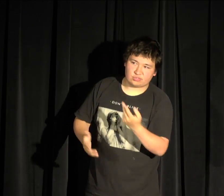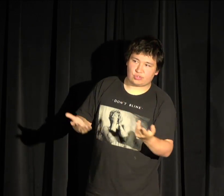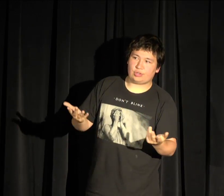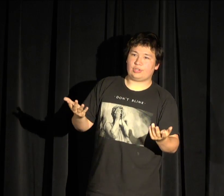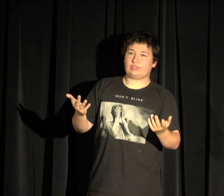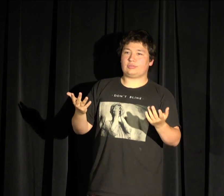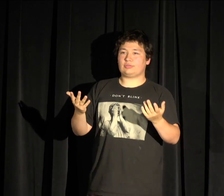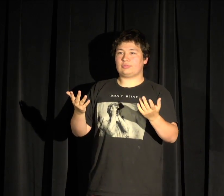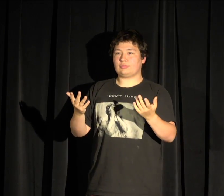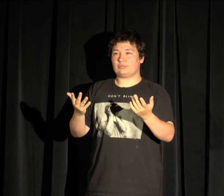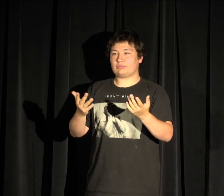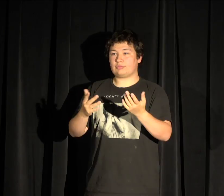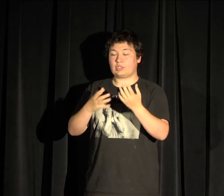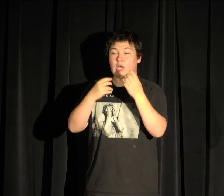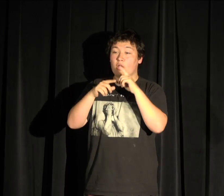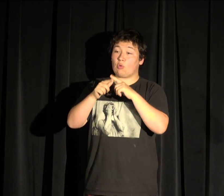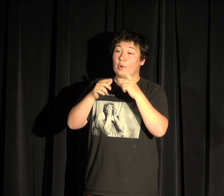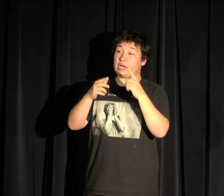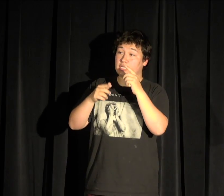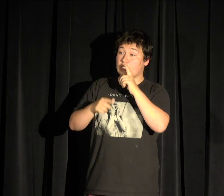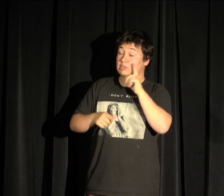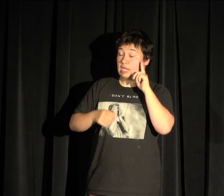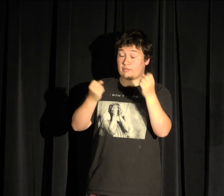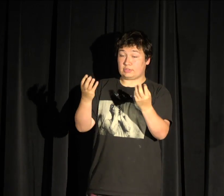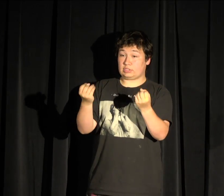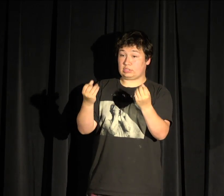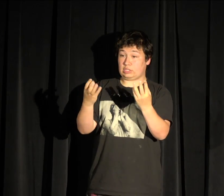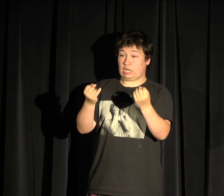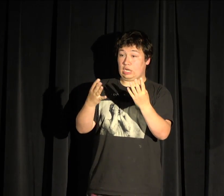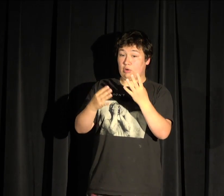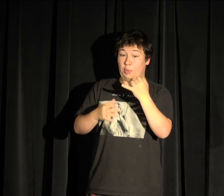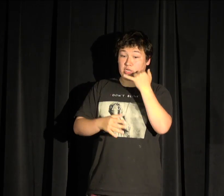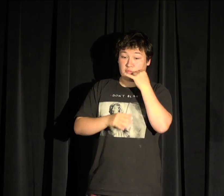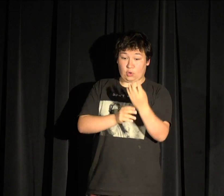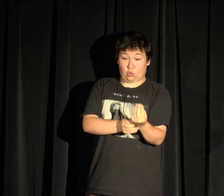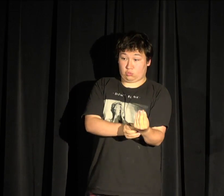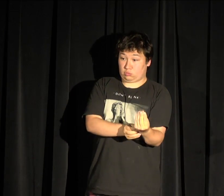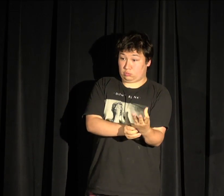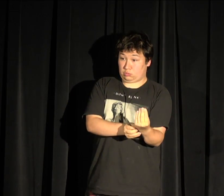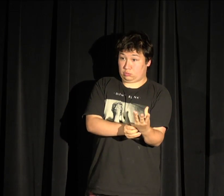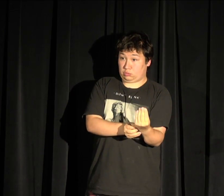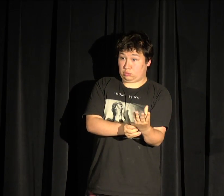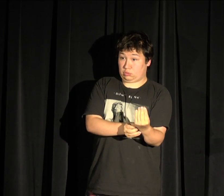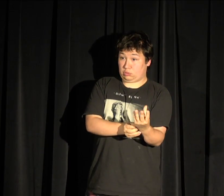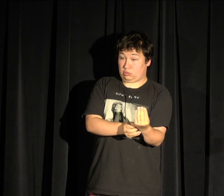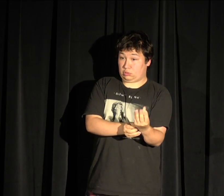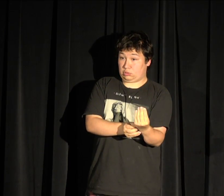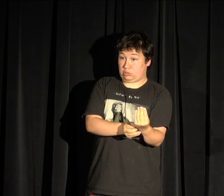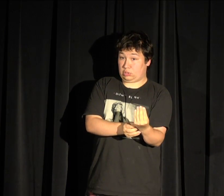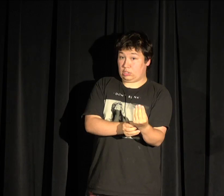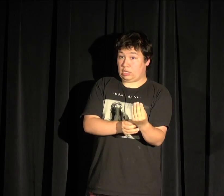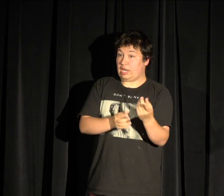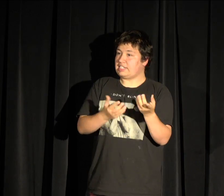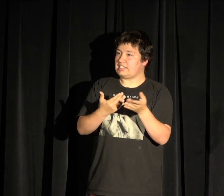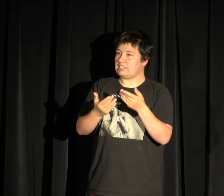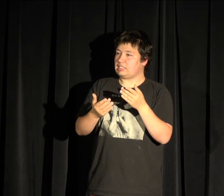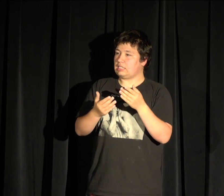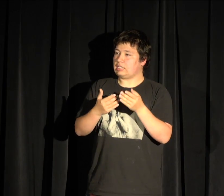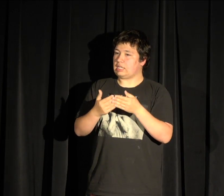Say a deaf person goes to a restaurant, and the deaf are chatting with one another. They'll see the phone